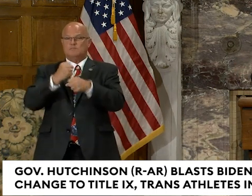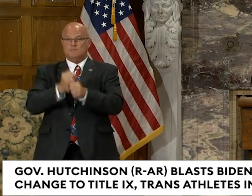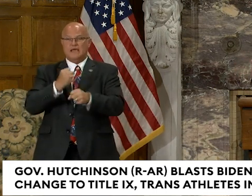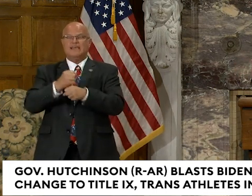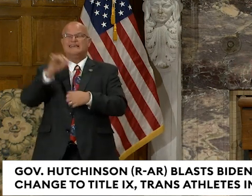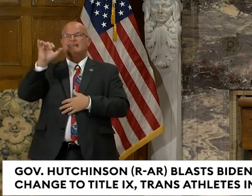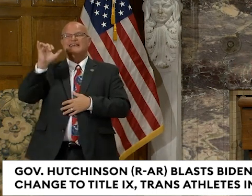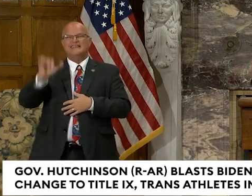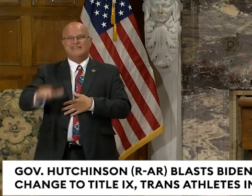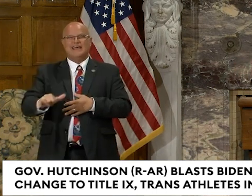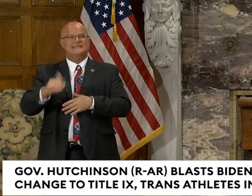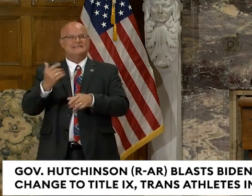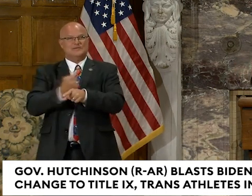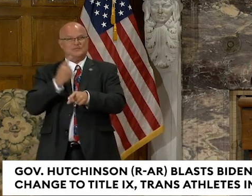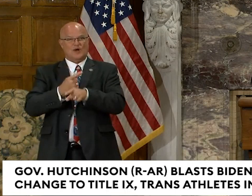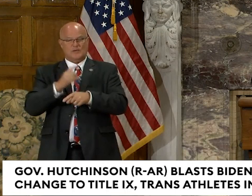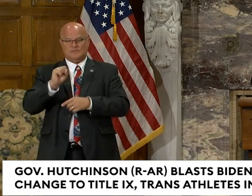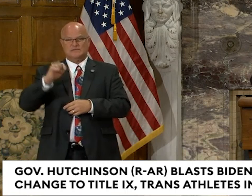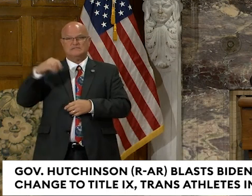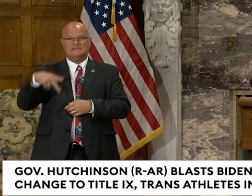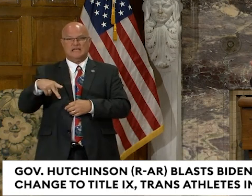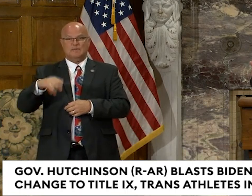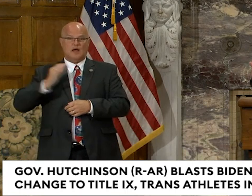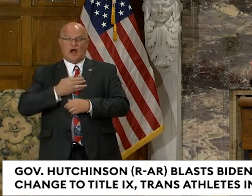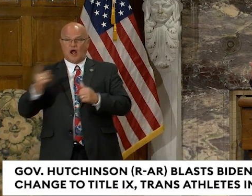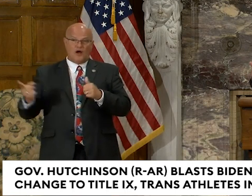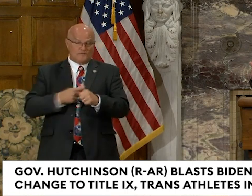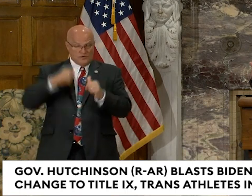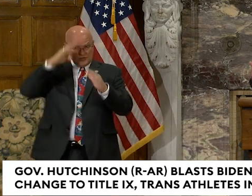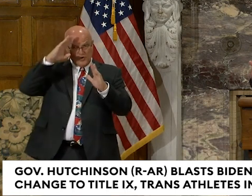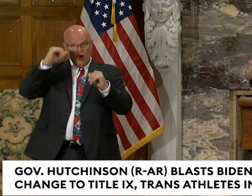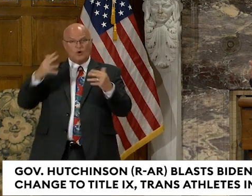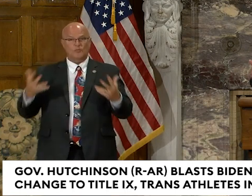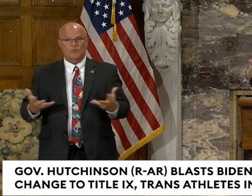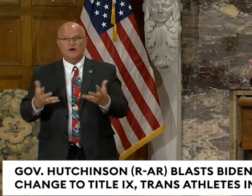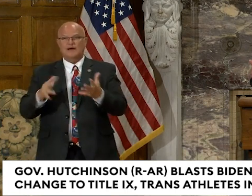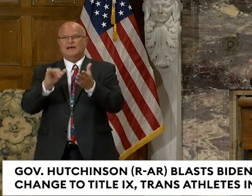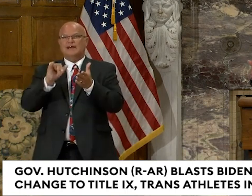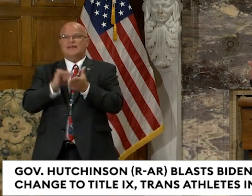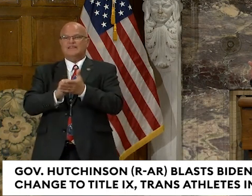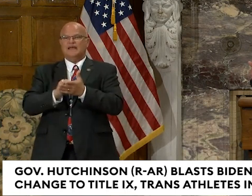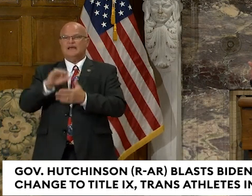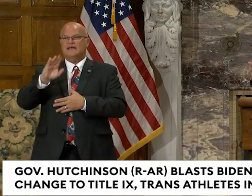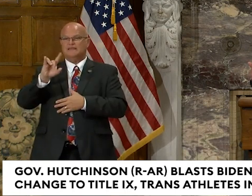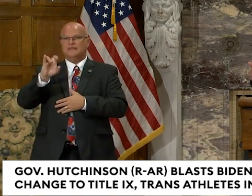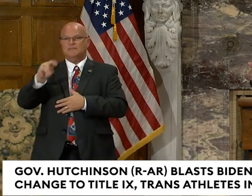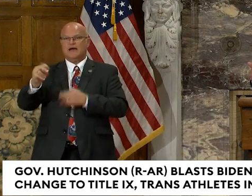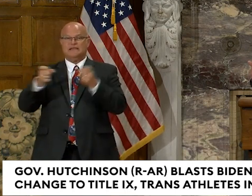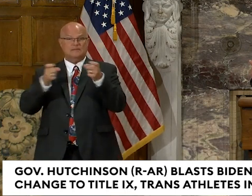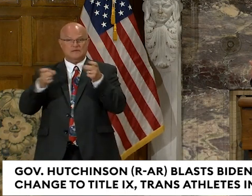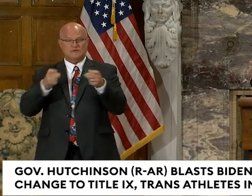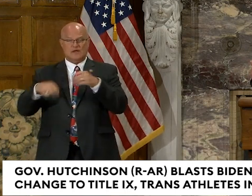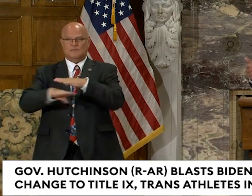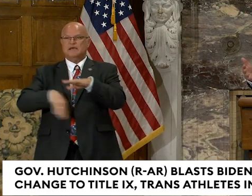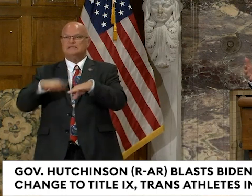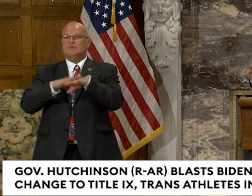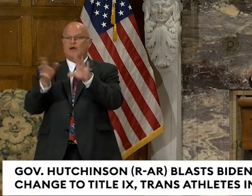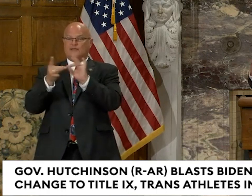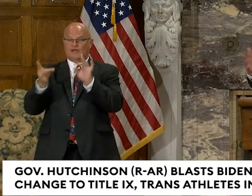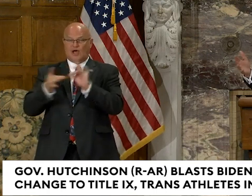so that is the proper step. It would be our first hope that the Biden administration, based upon